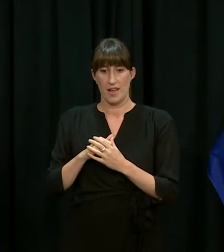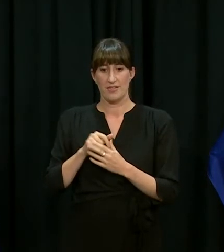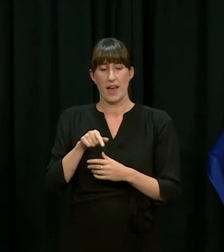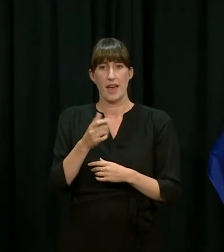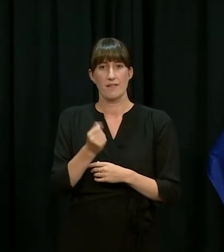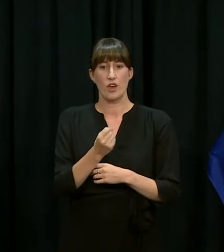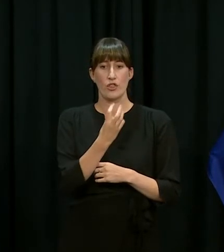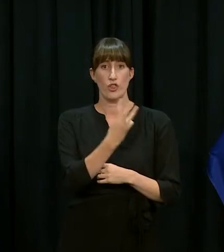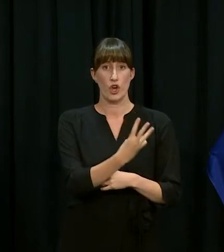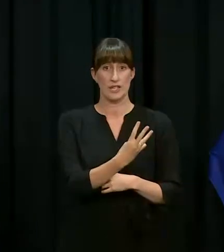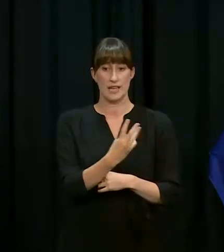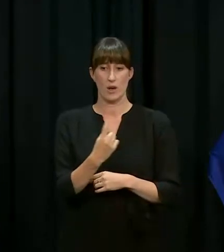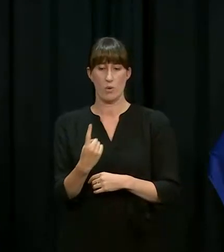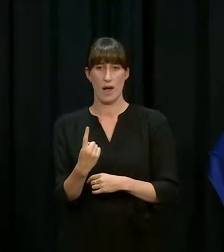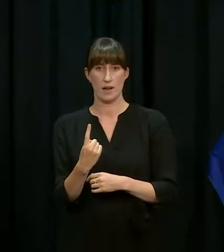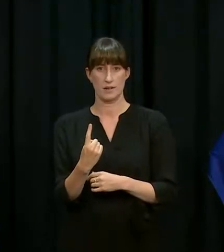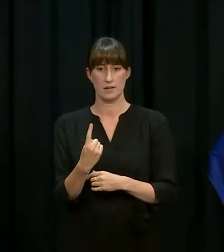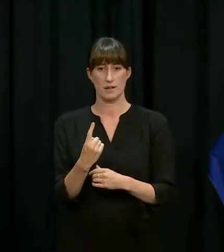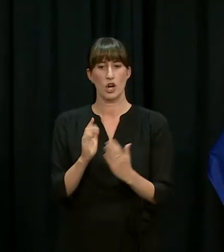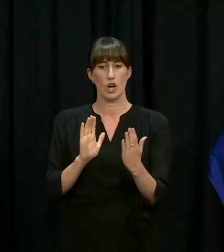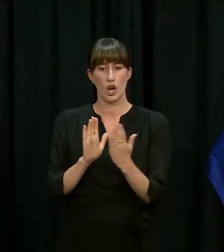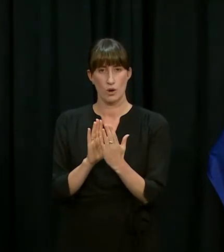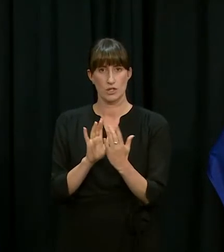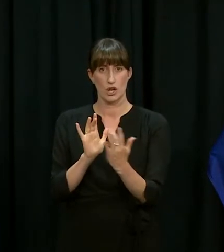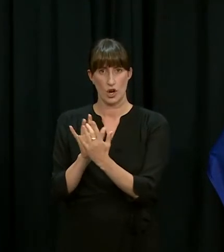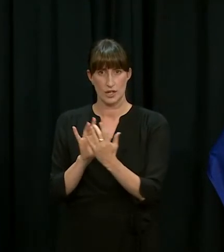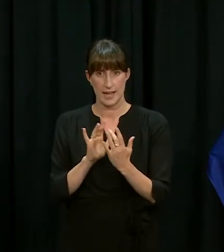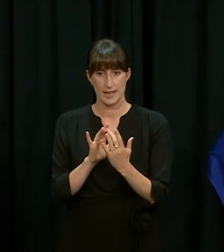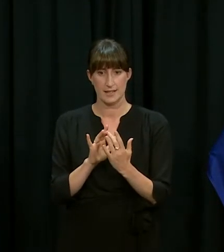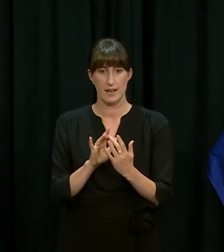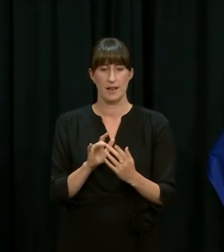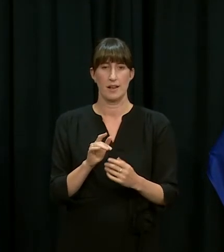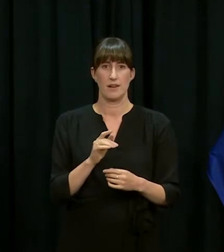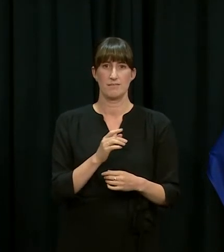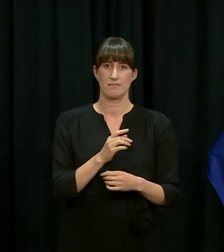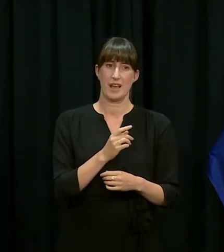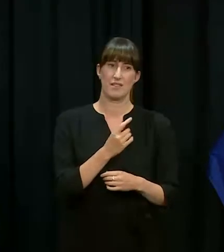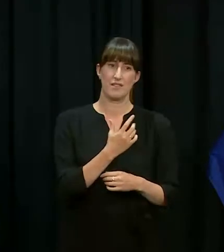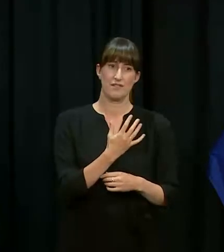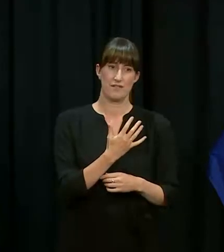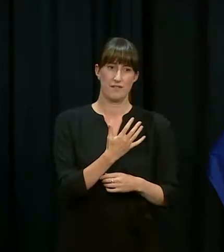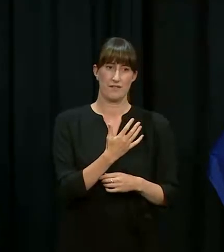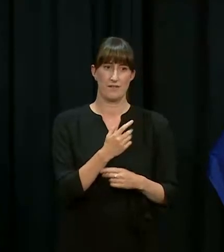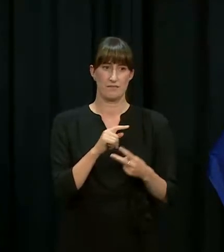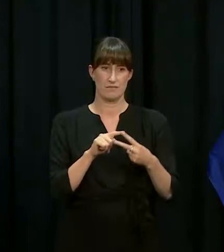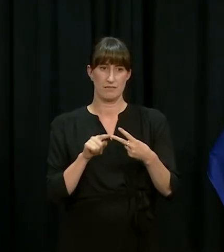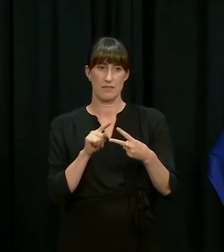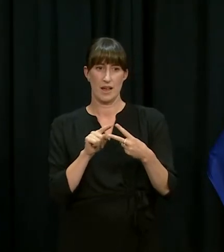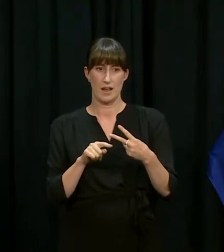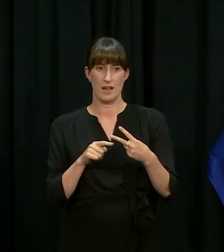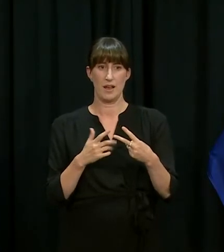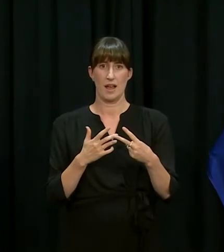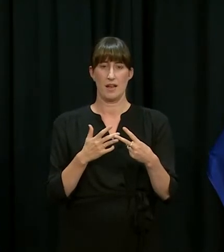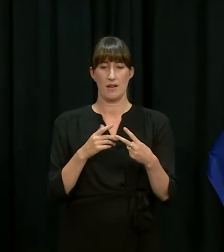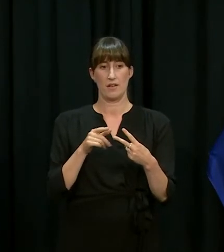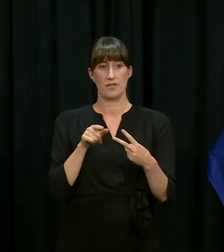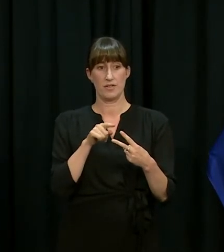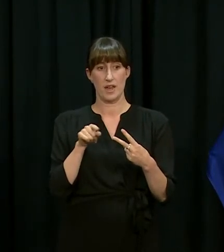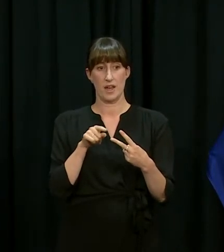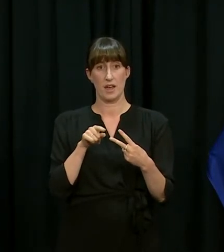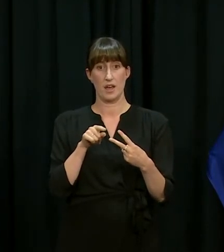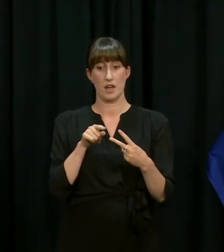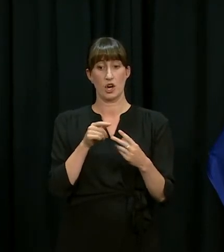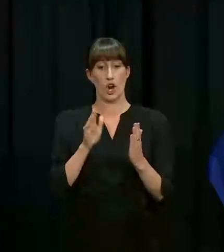close contacts from Case A and the 1,523 casual plus contacts were identified at the school. All of the